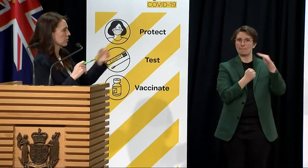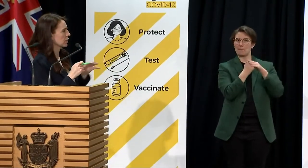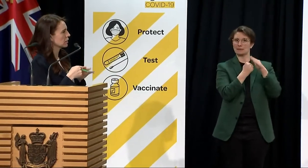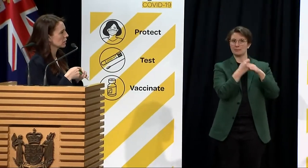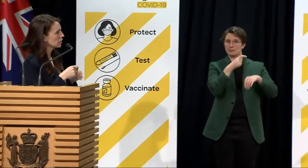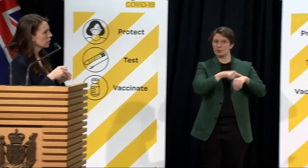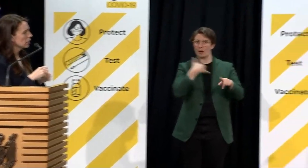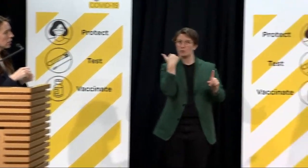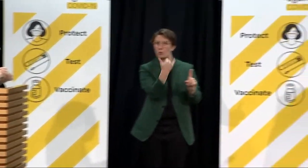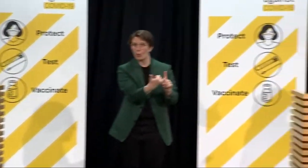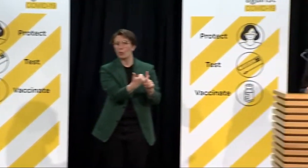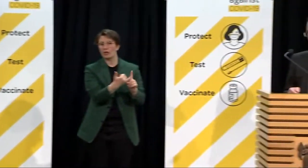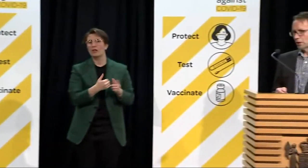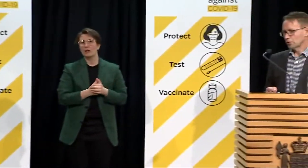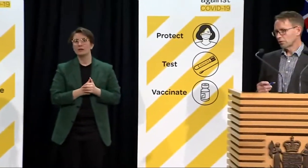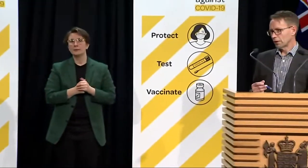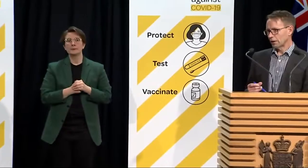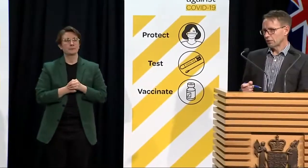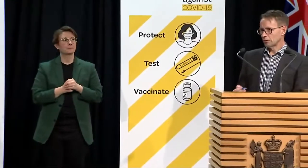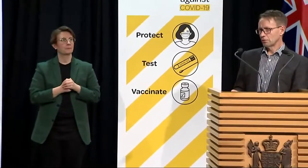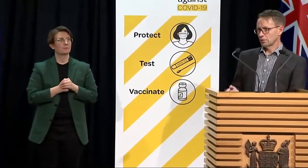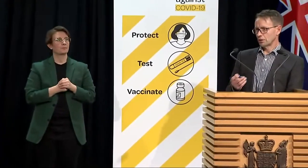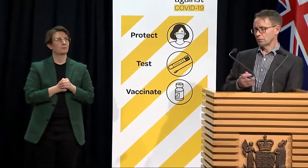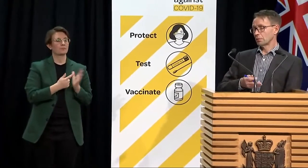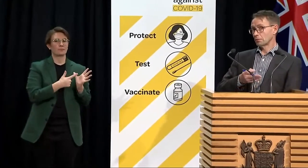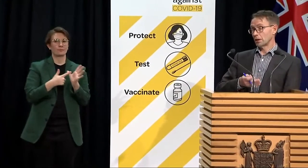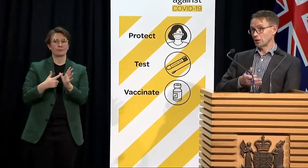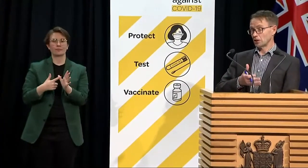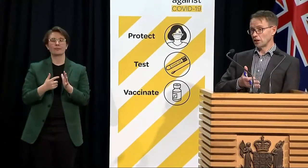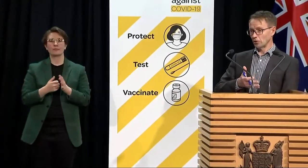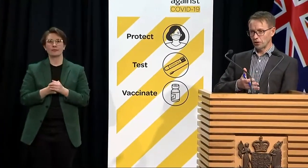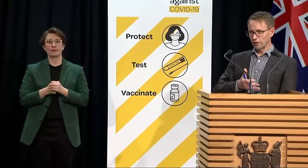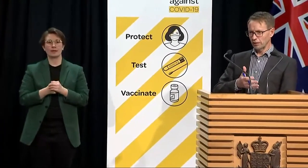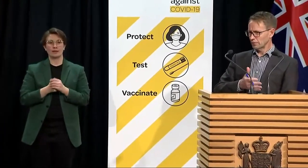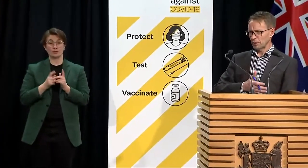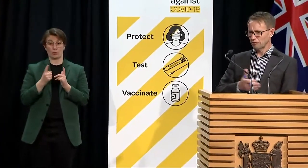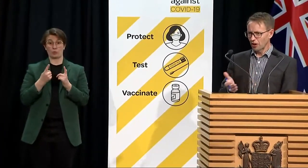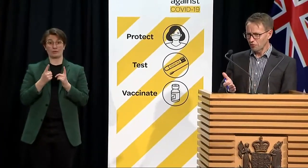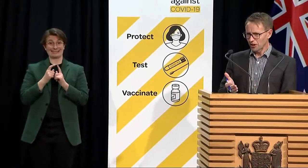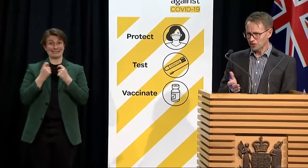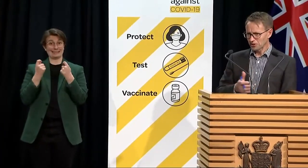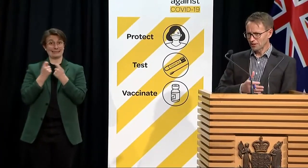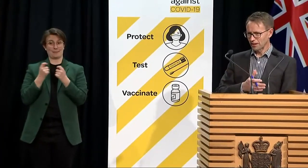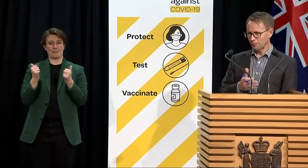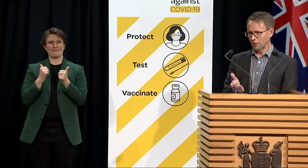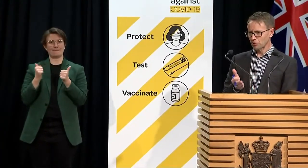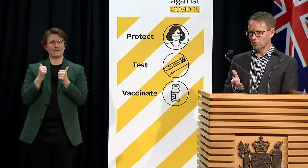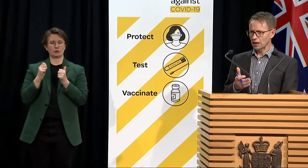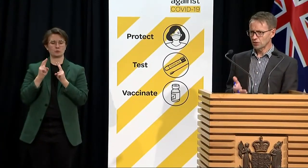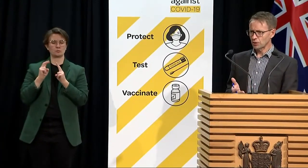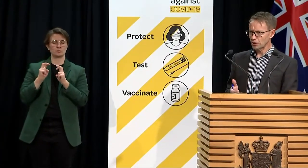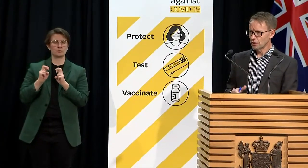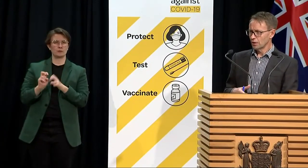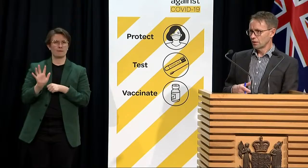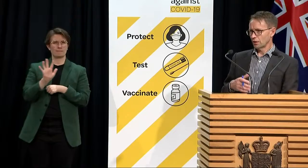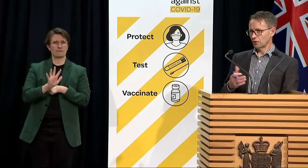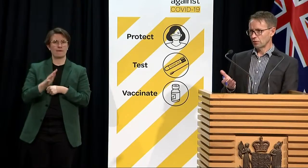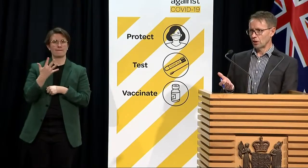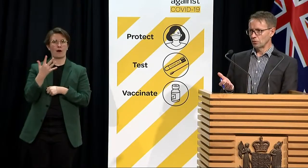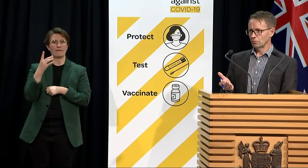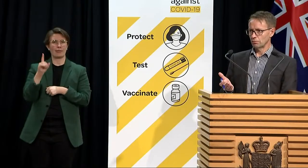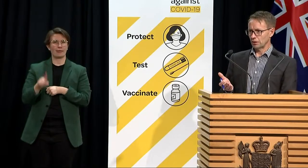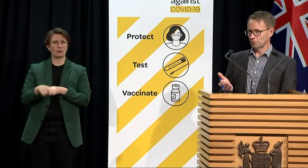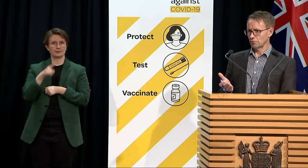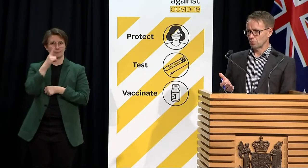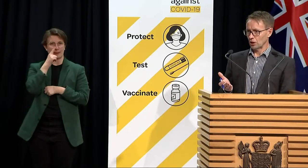much larger events. So 2 comments. One is the team actually had a look at that, about 5,000 partway through last week. I